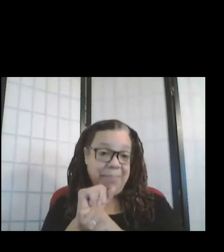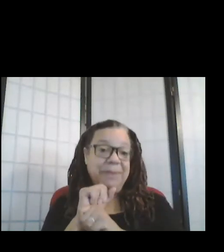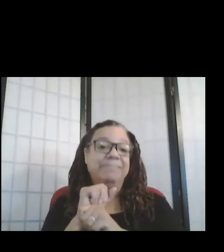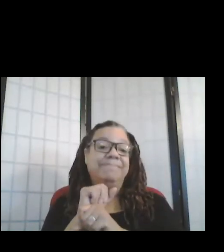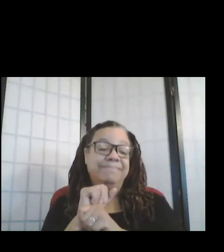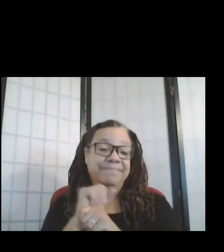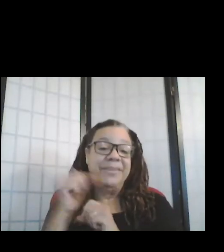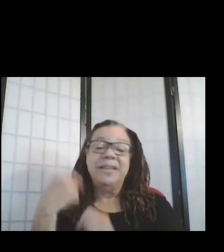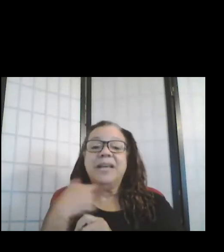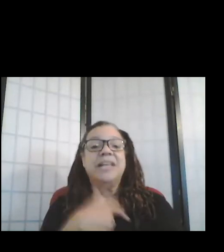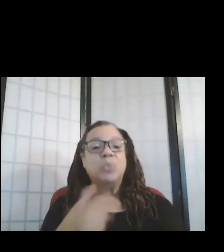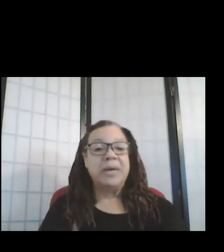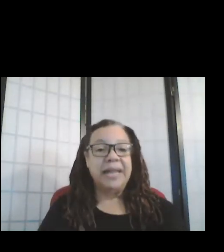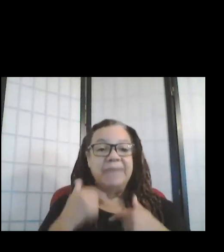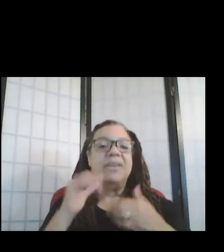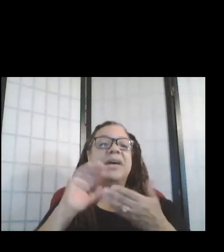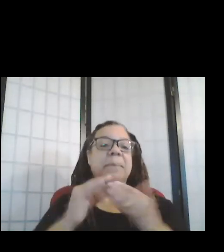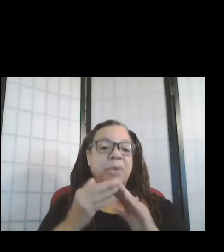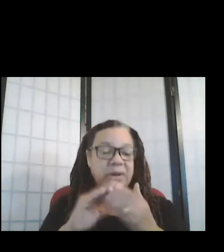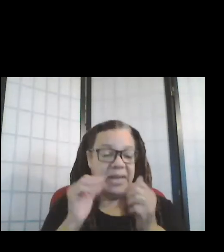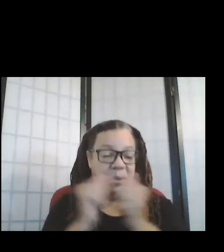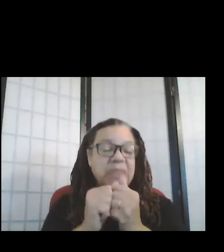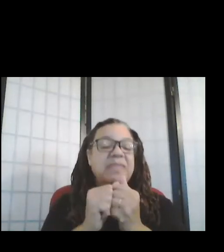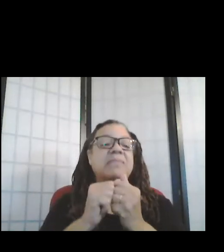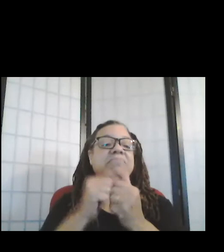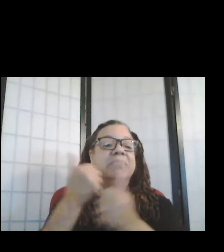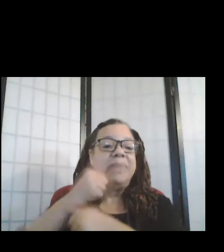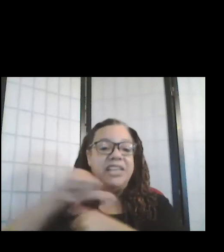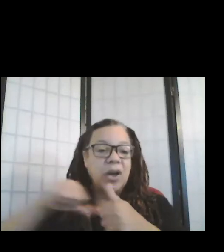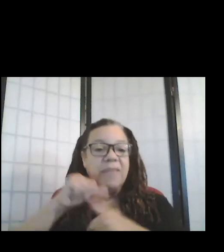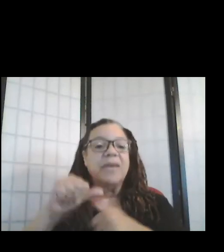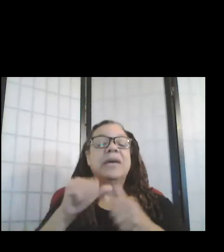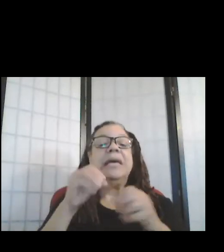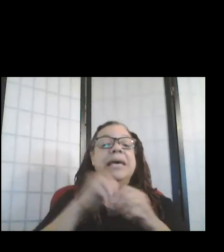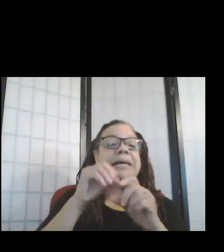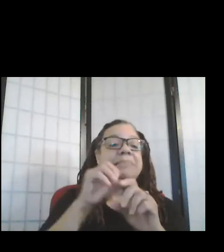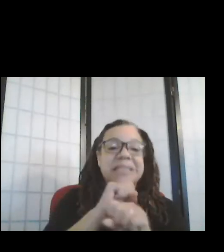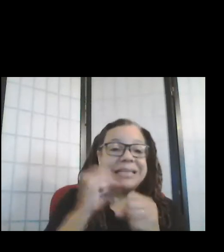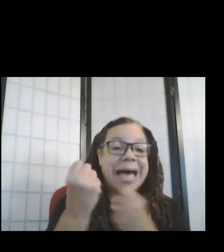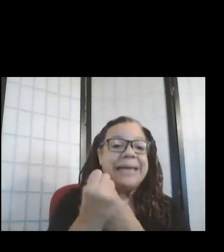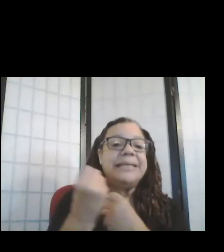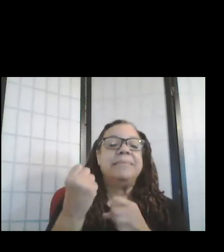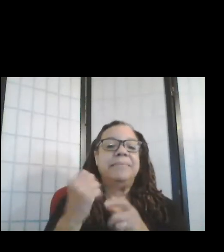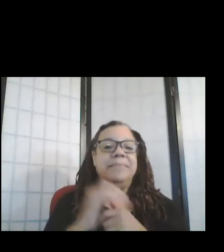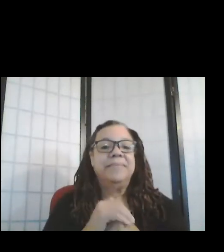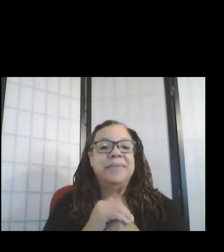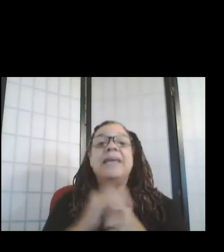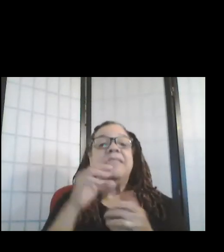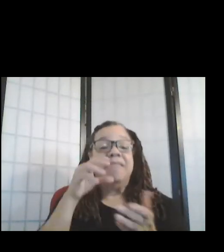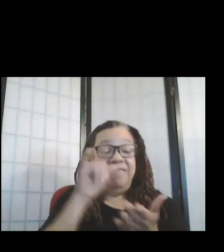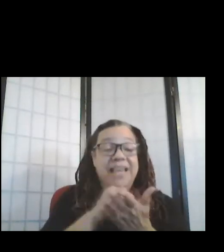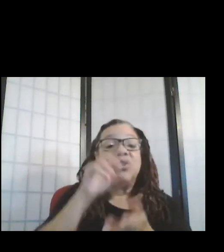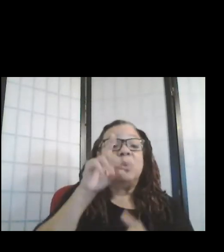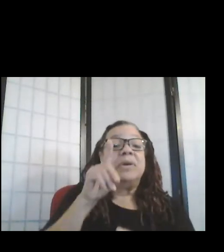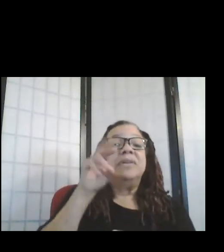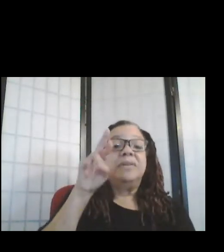because we live Yeah. in community with each other, we live in a society, and to be Mhm. able to appreciate that's Drake Arts is all about appreciating all the